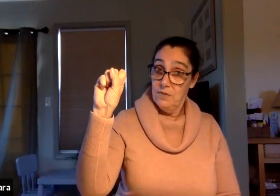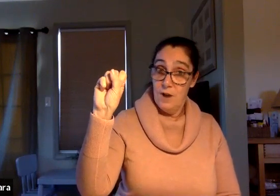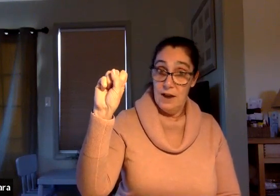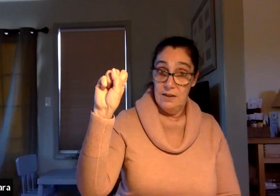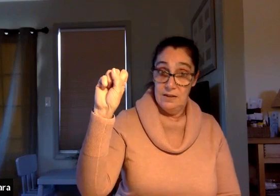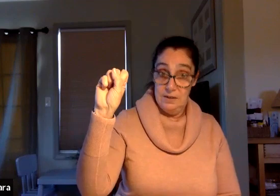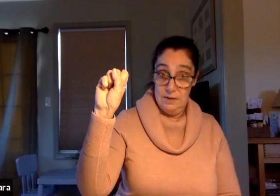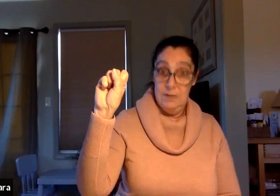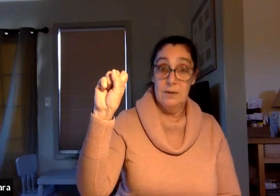for S.